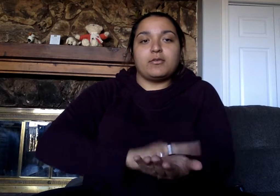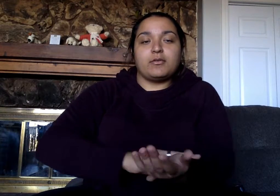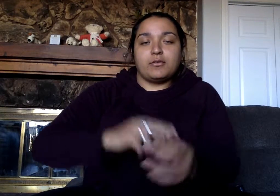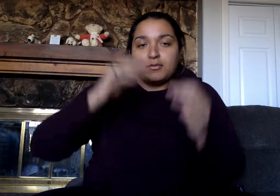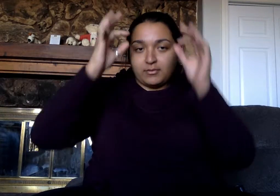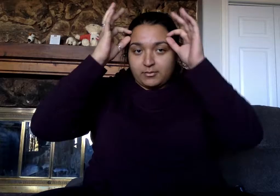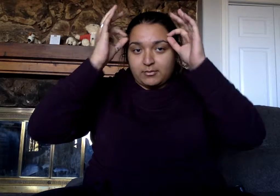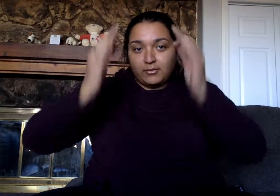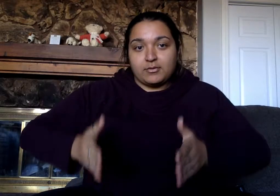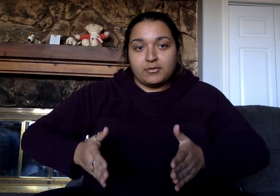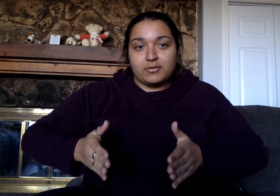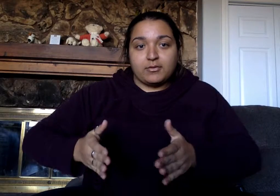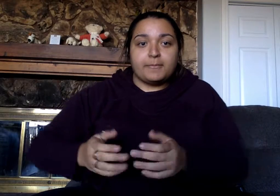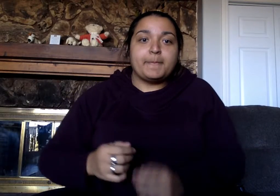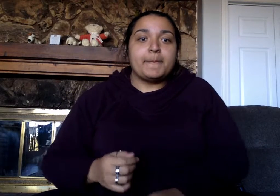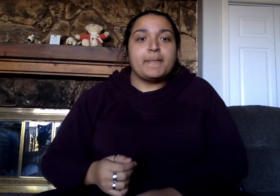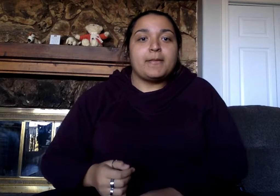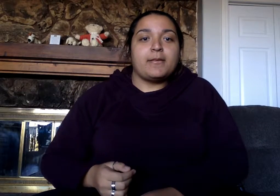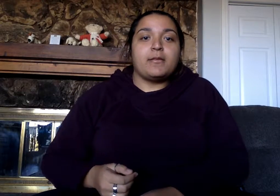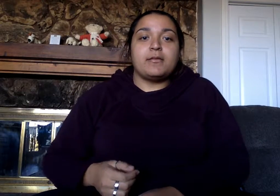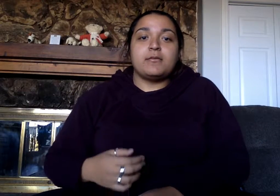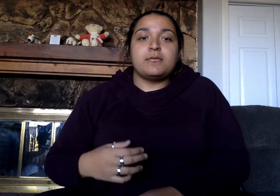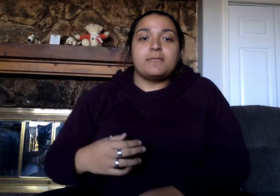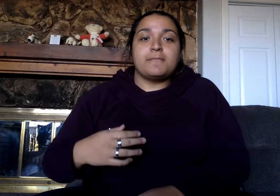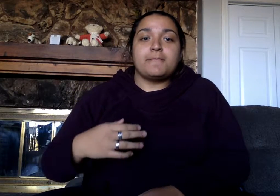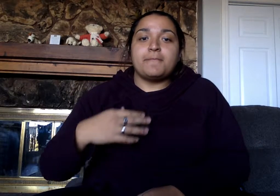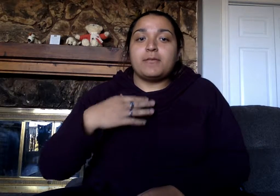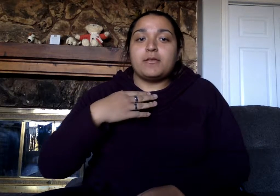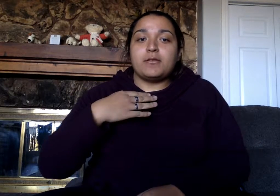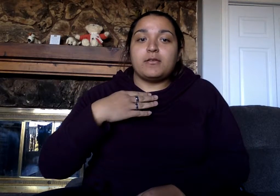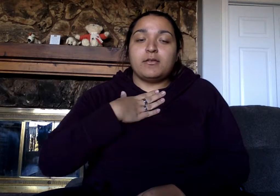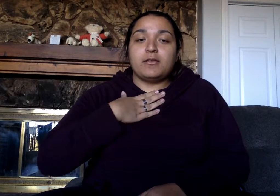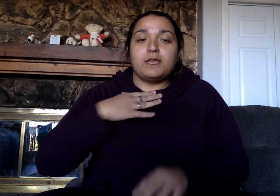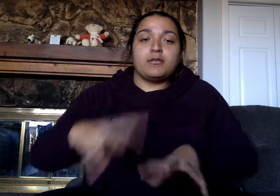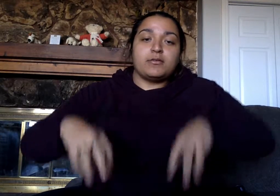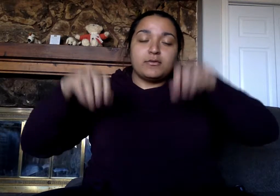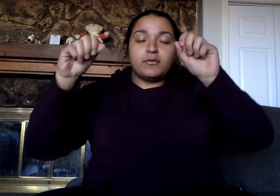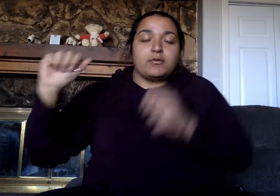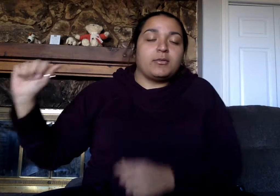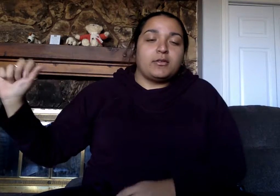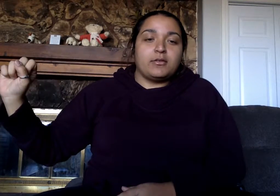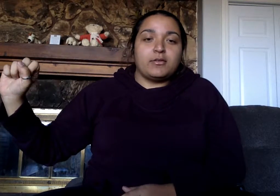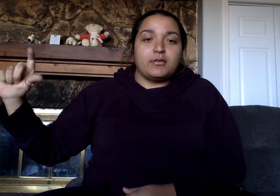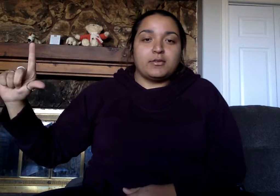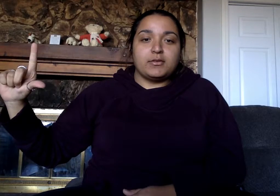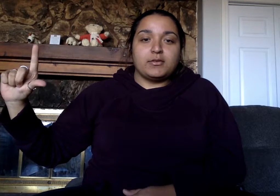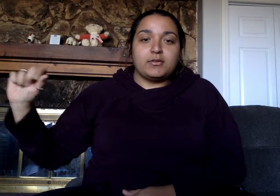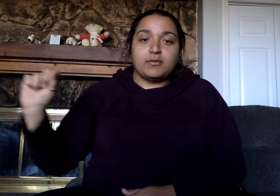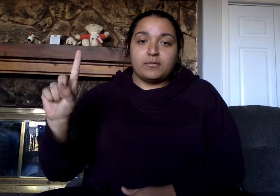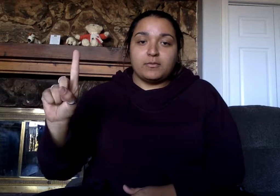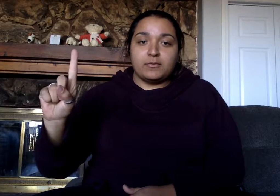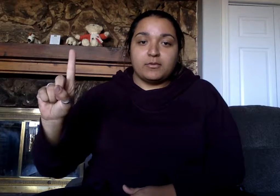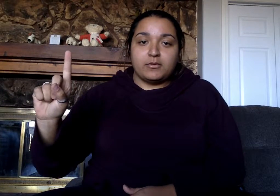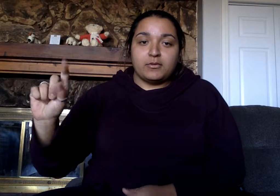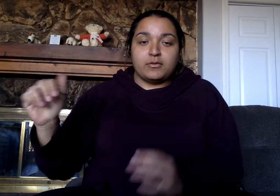no? No, because Priceline like will give you each hotel, like this one will be like, okay, so say you want to stay, okay, you want to go to